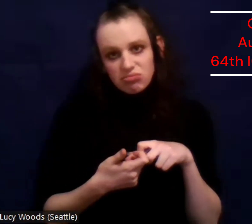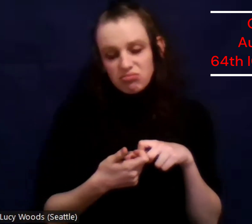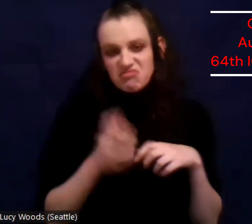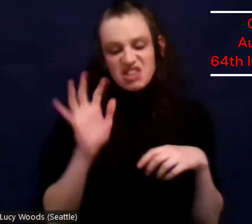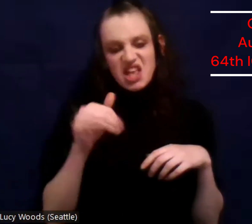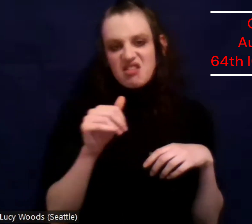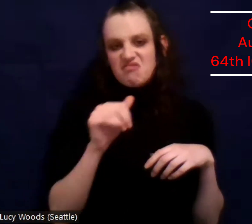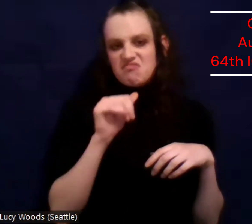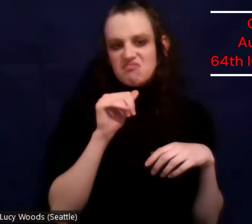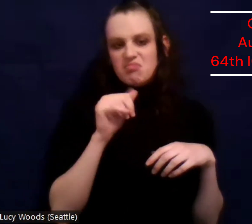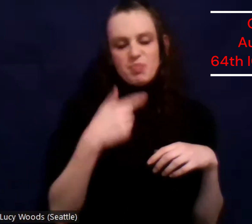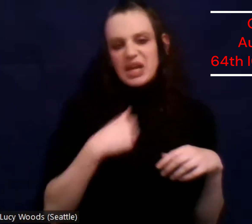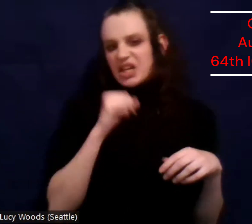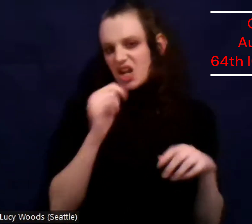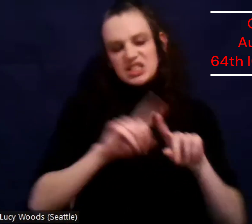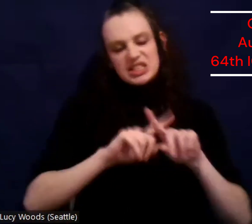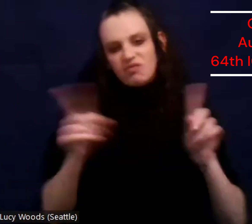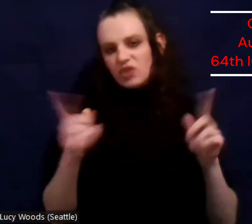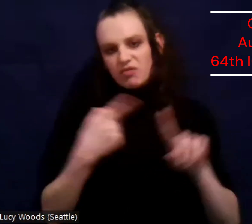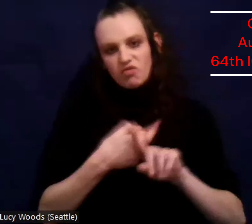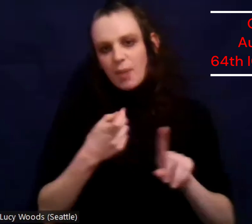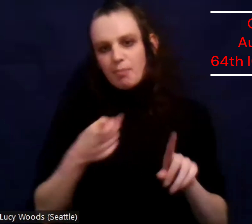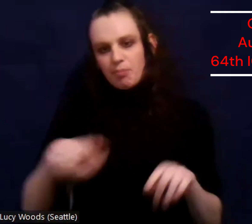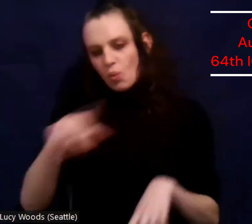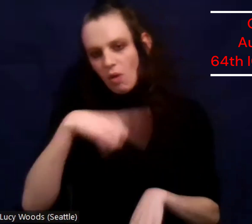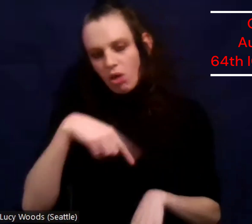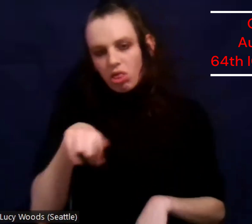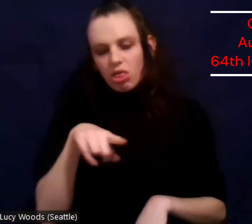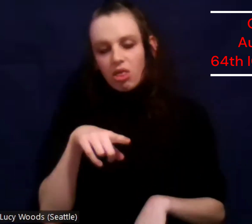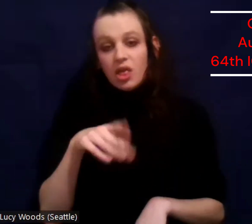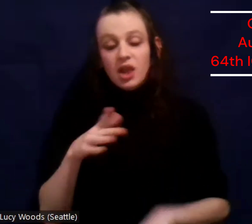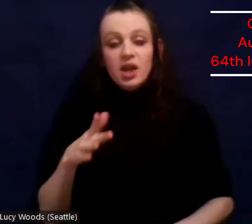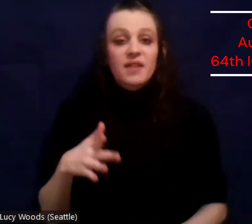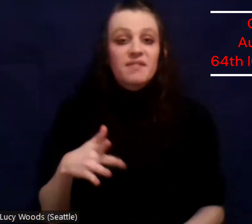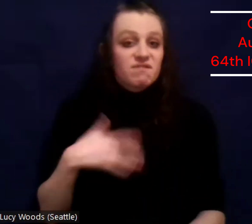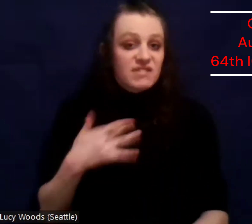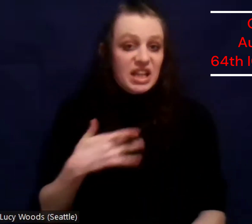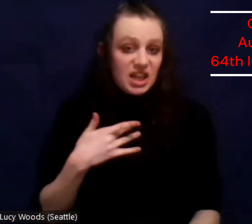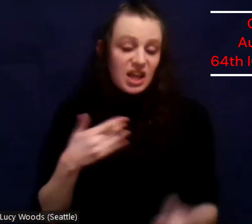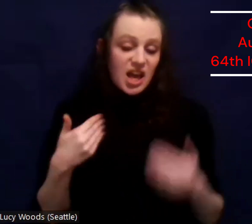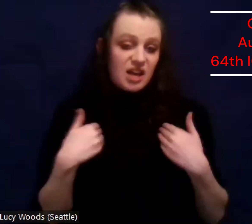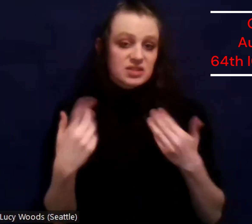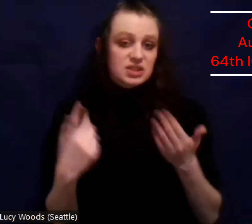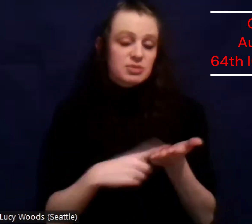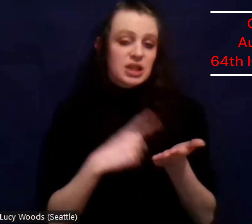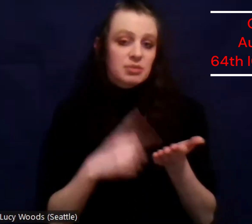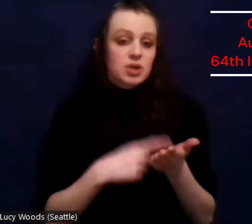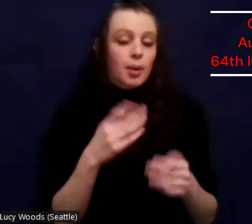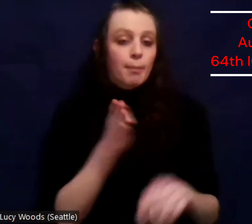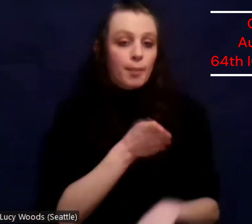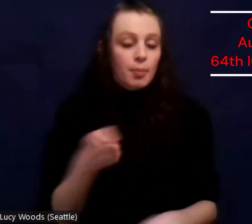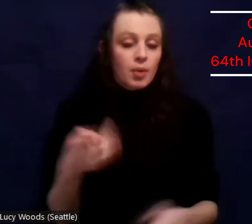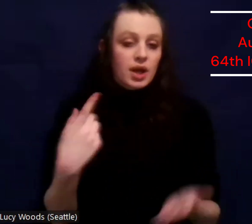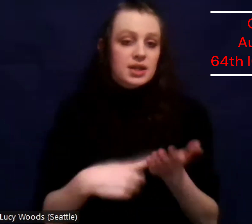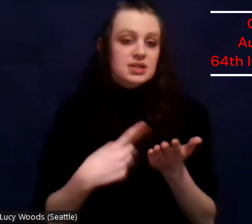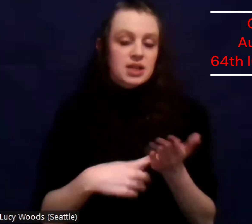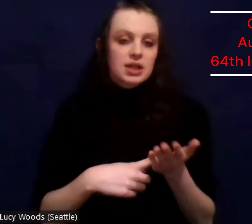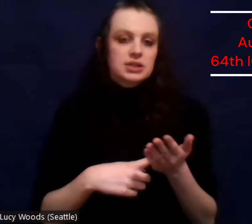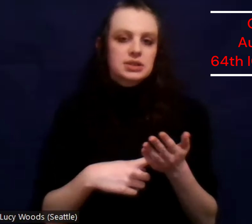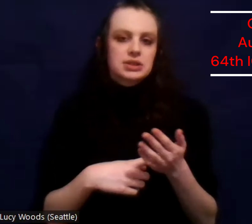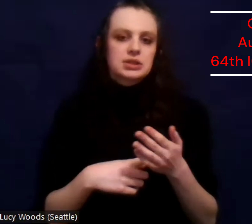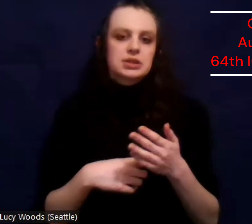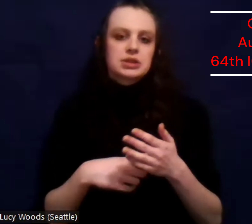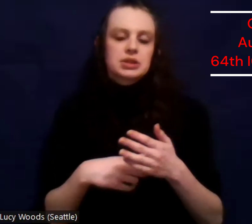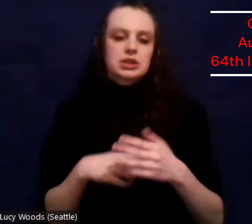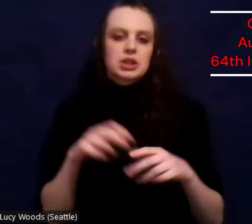differentiates me from my fellows. It's the feeling that we hit sometimes when the book talks about the jumping off place that you can't